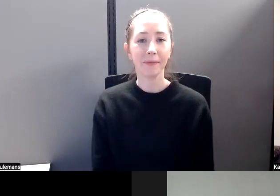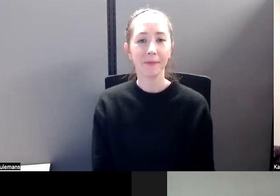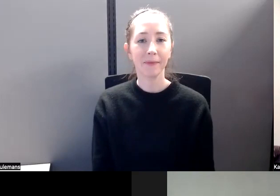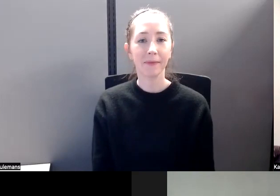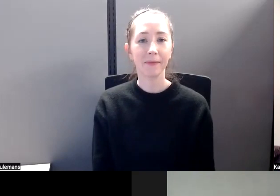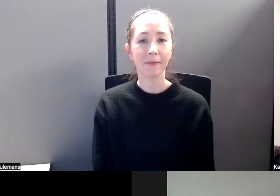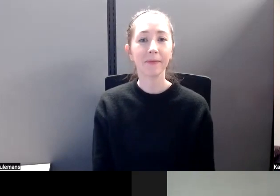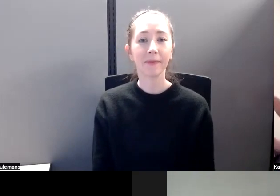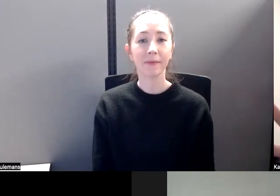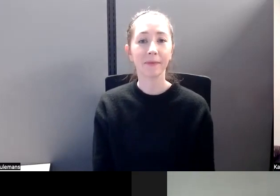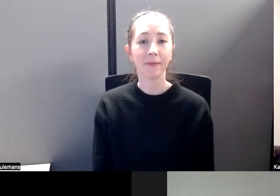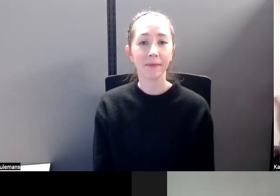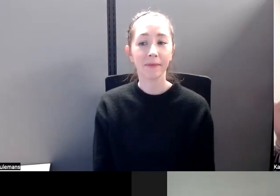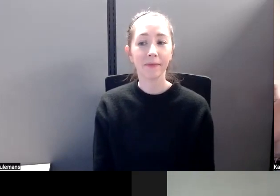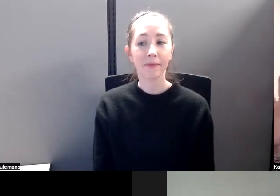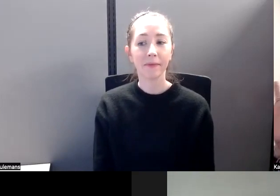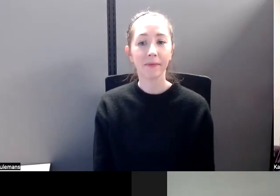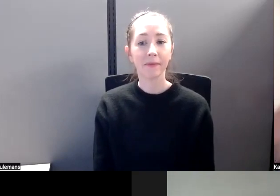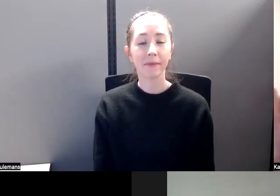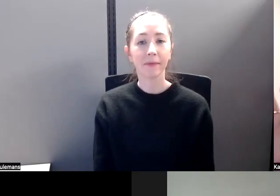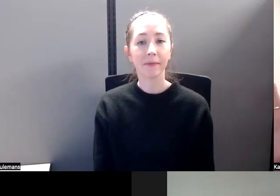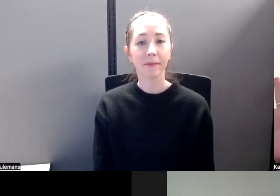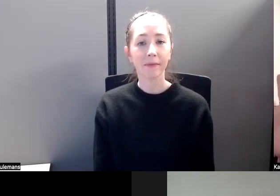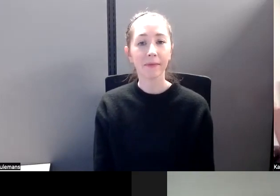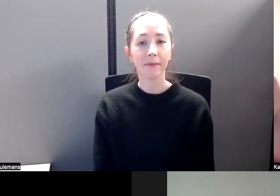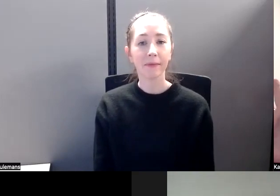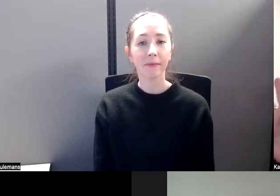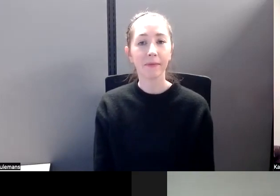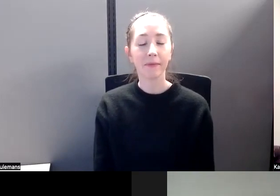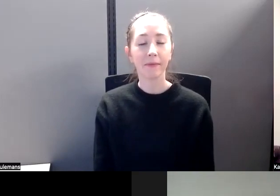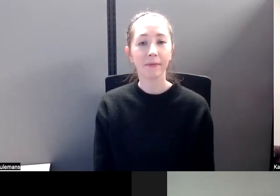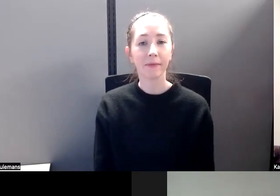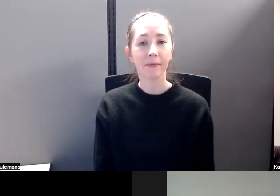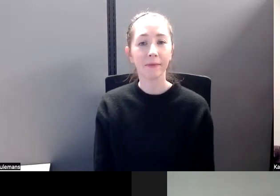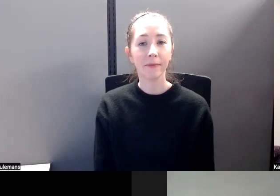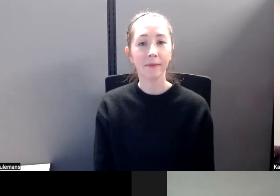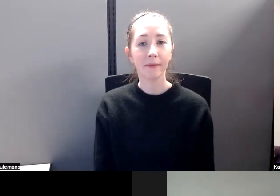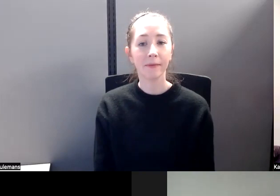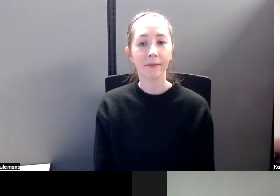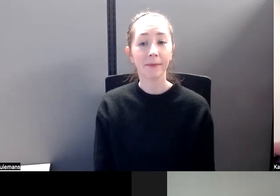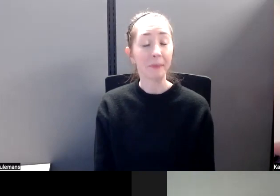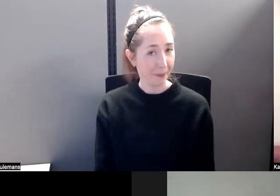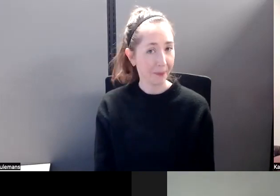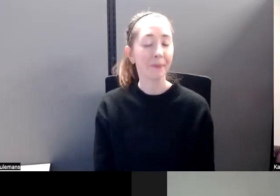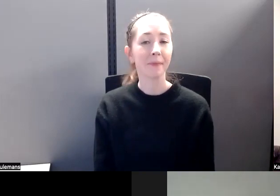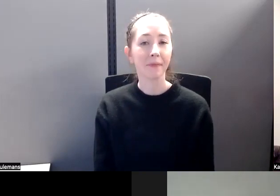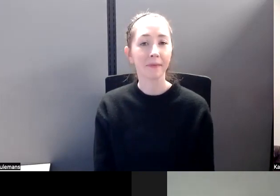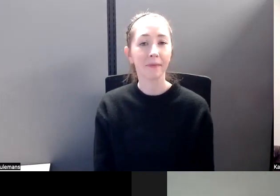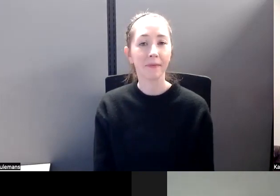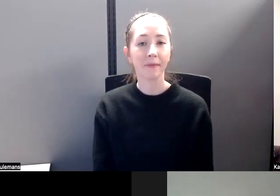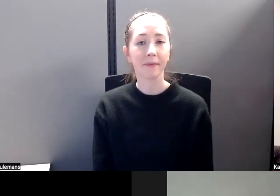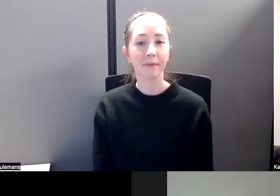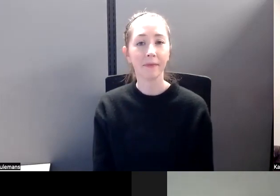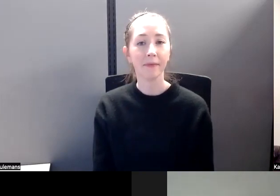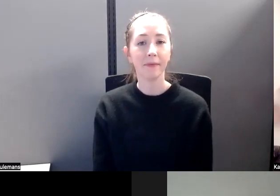have a little bit of time left, but before I let some people in, I wanted to turn over to you for a